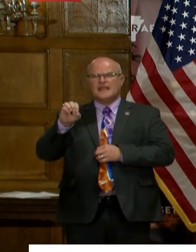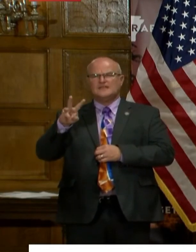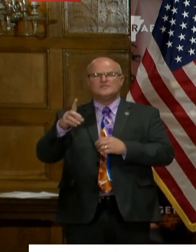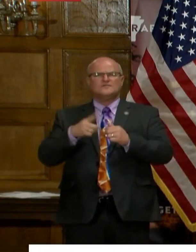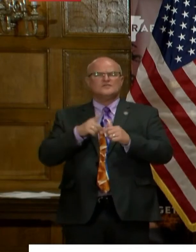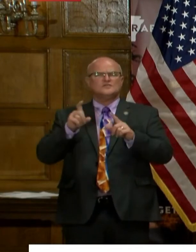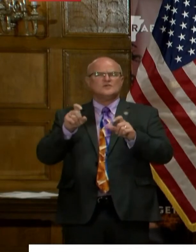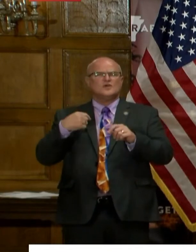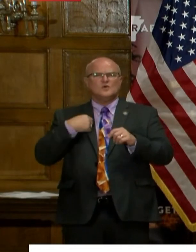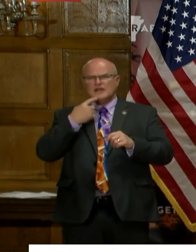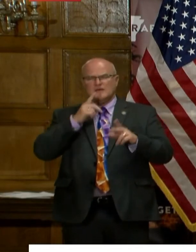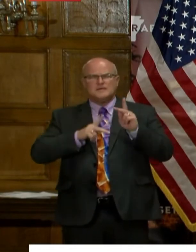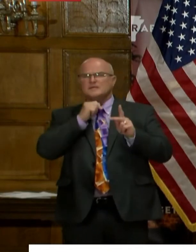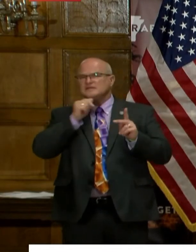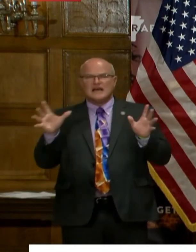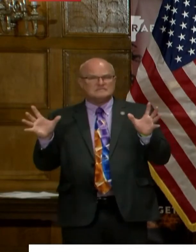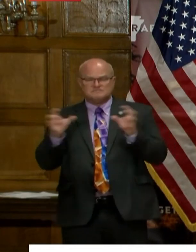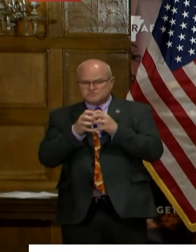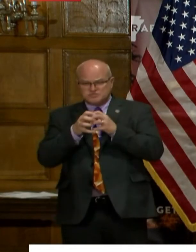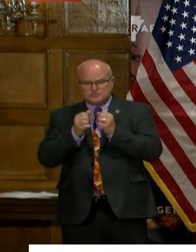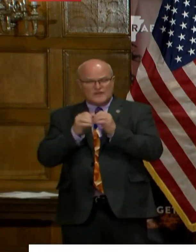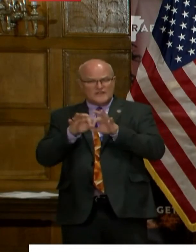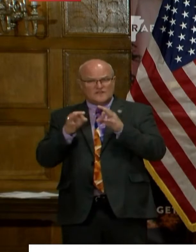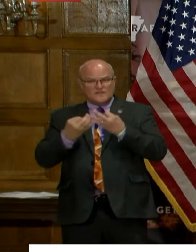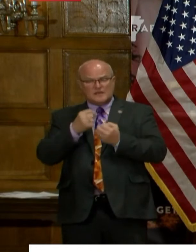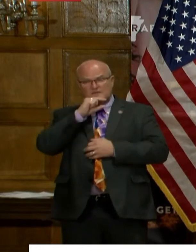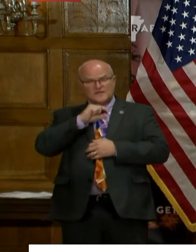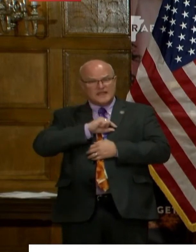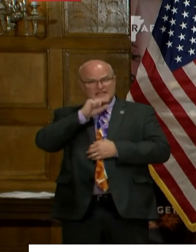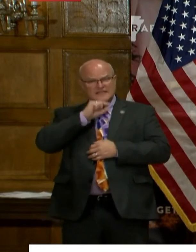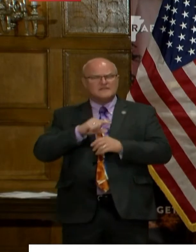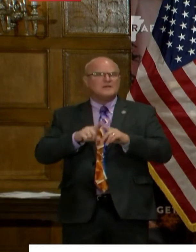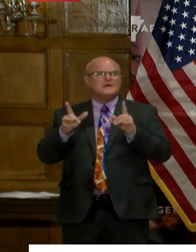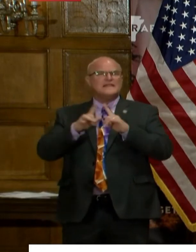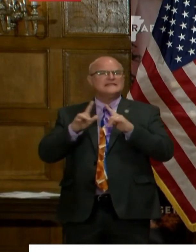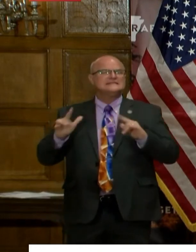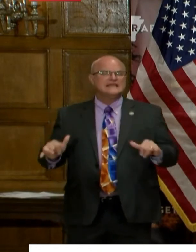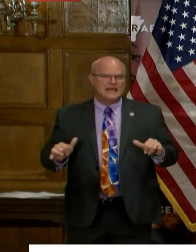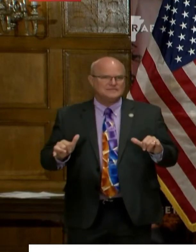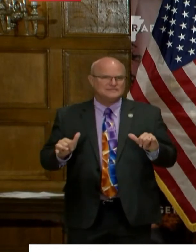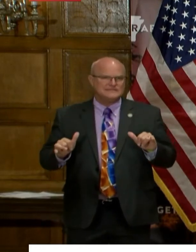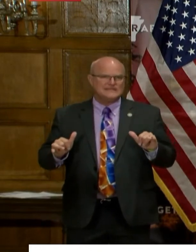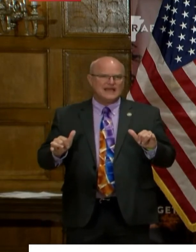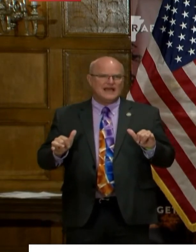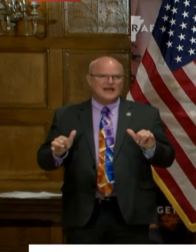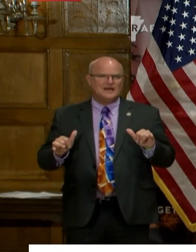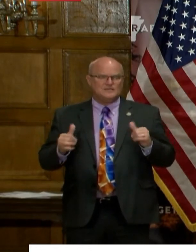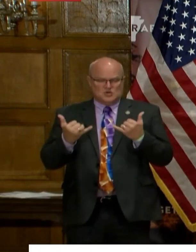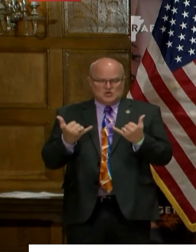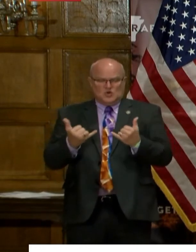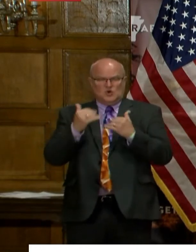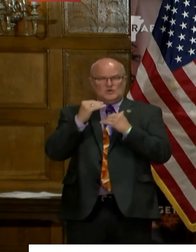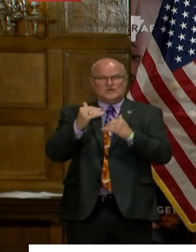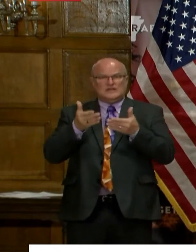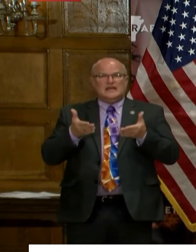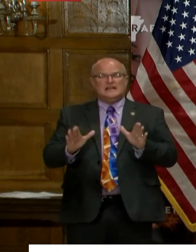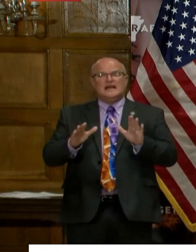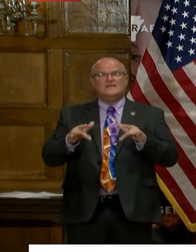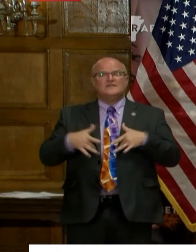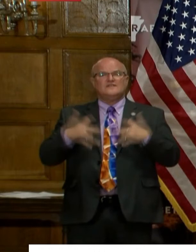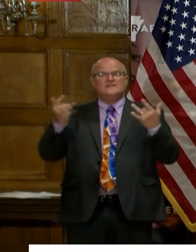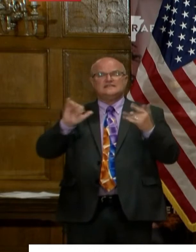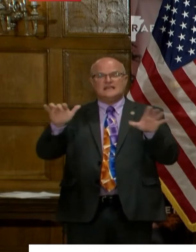we're telling people not to get together with their families for Thanksgiving, but at the same time, current restrictions allow for events